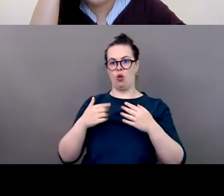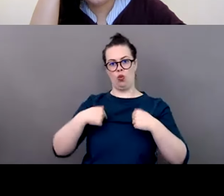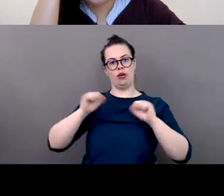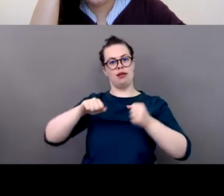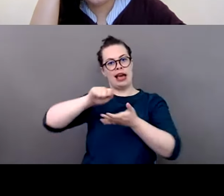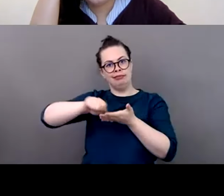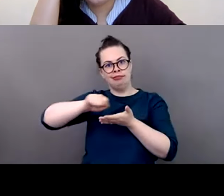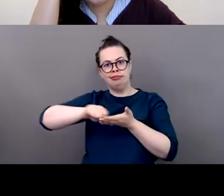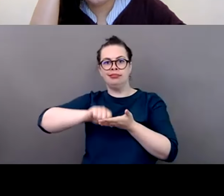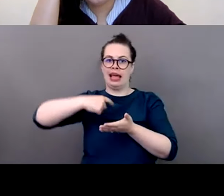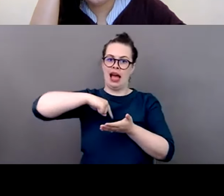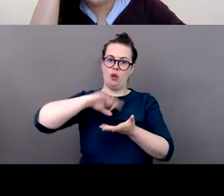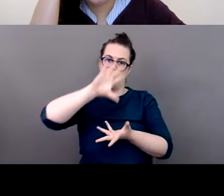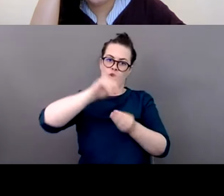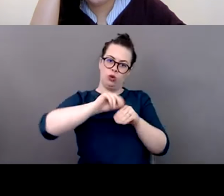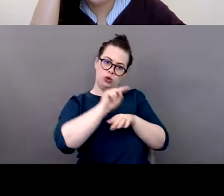concluding observations. Thank you.